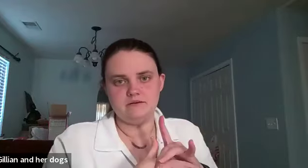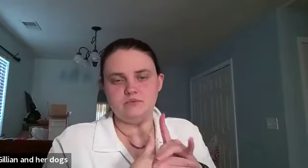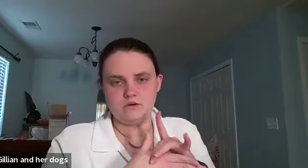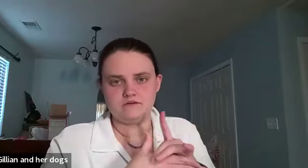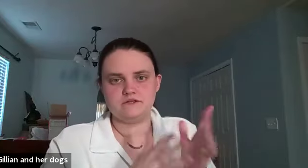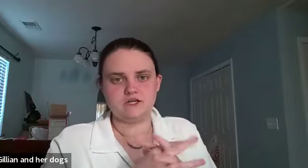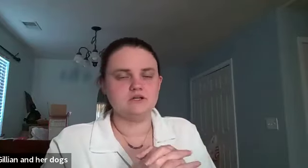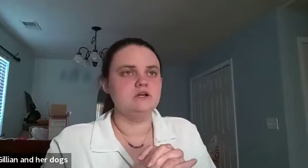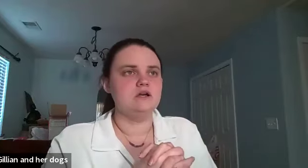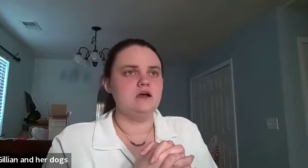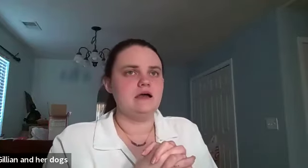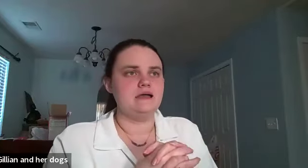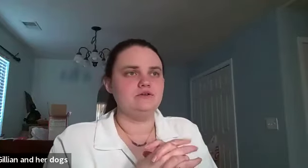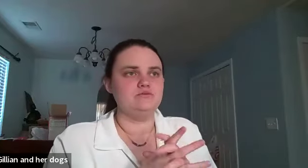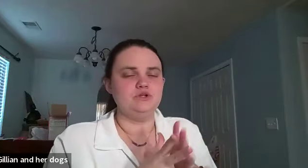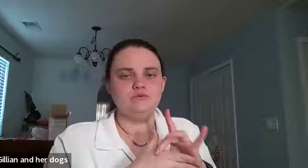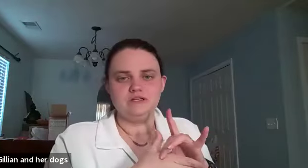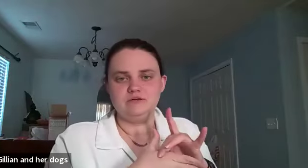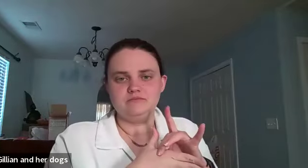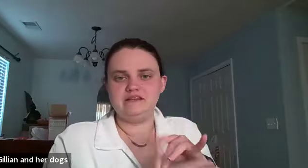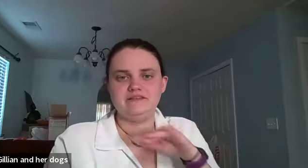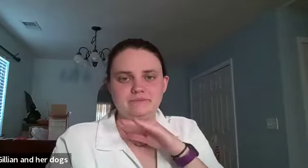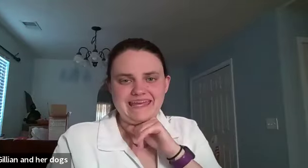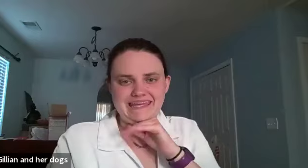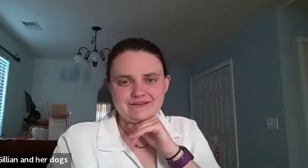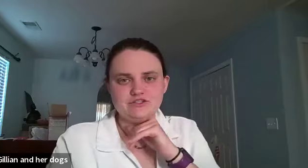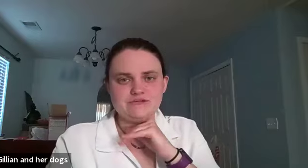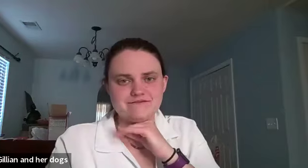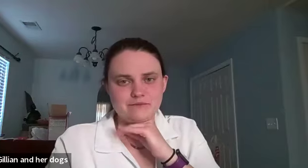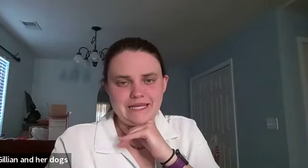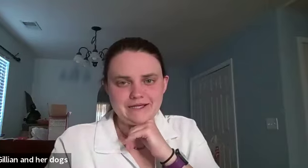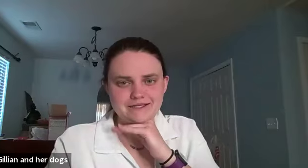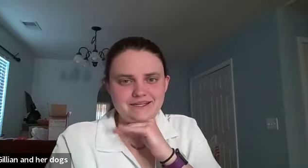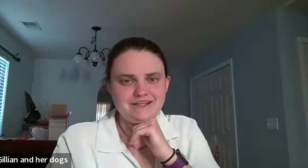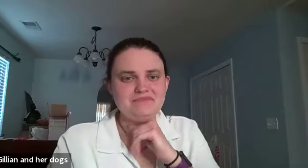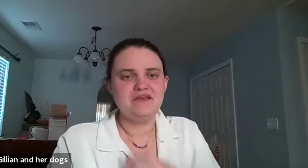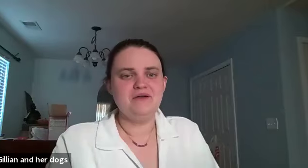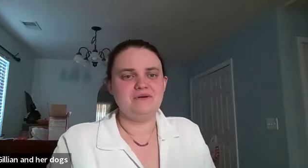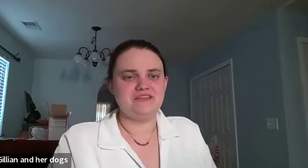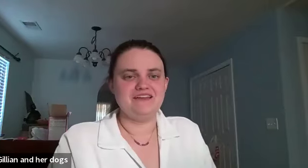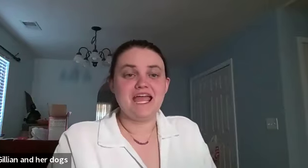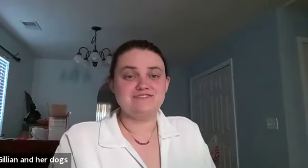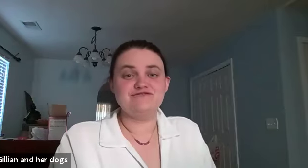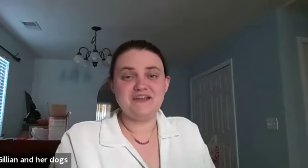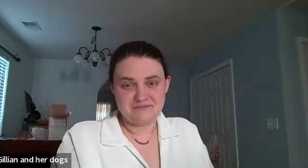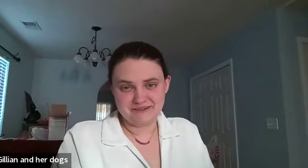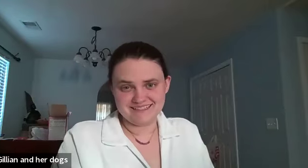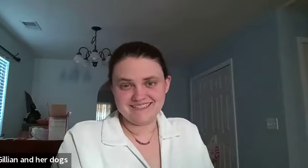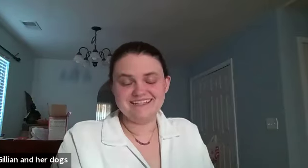a pork for dinner. You would meat and like pig, do the sign for pig with it. It's very blunt. It